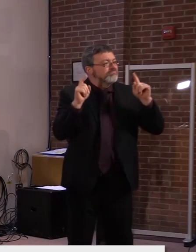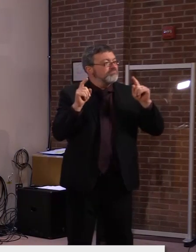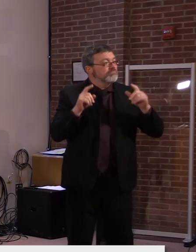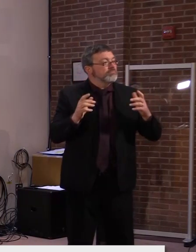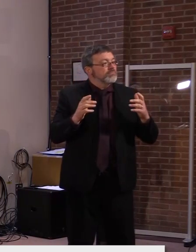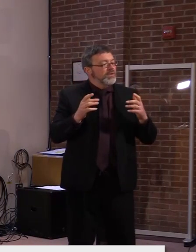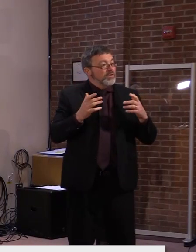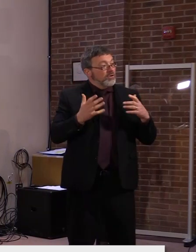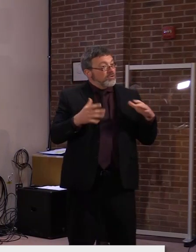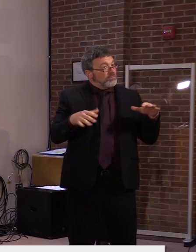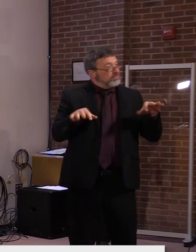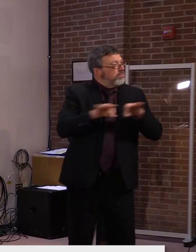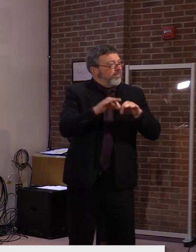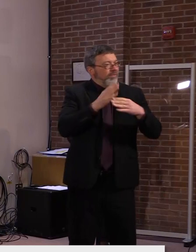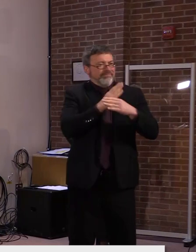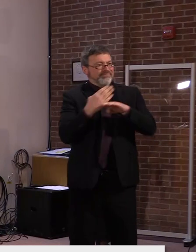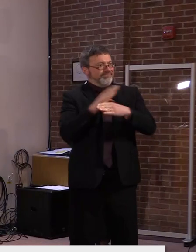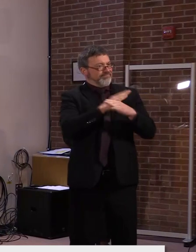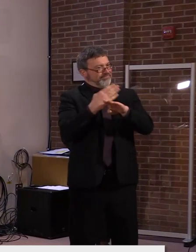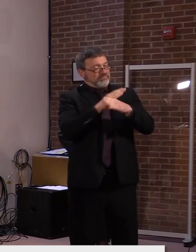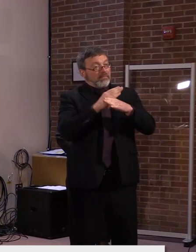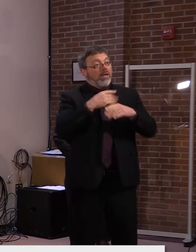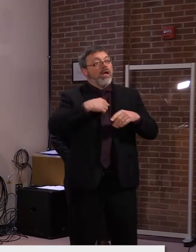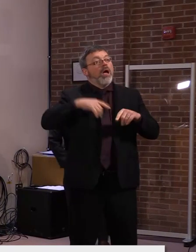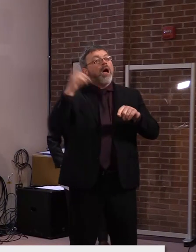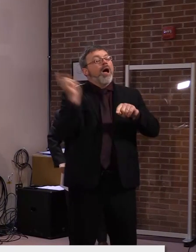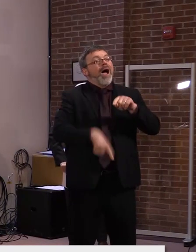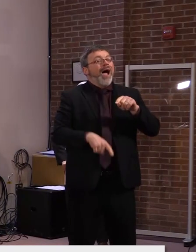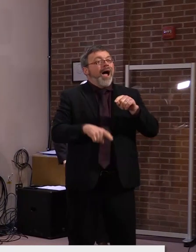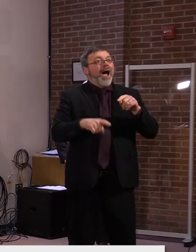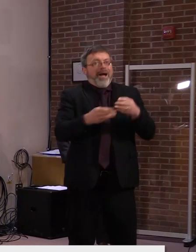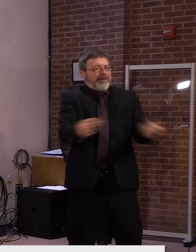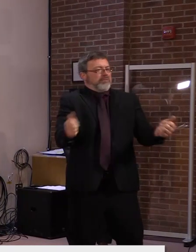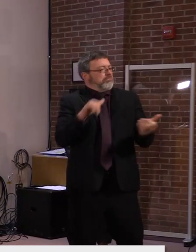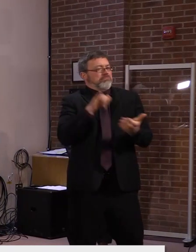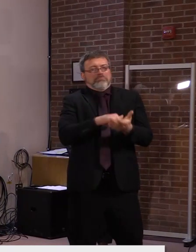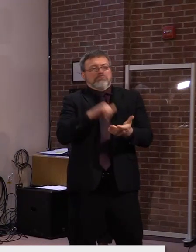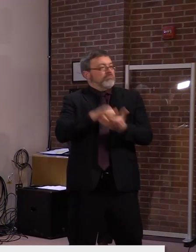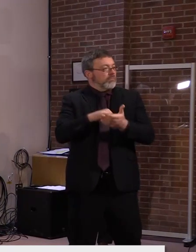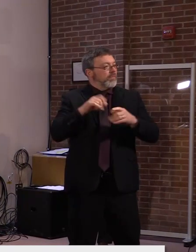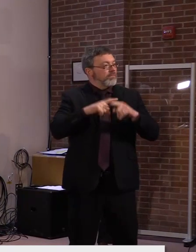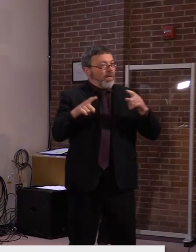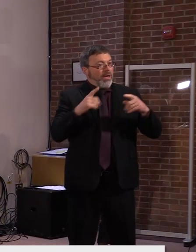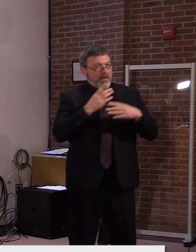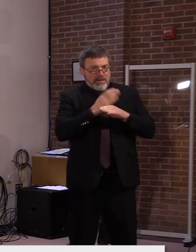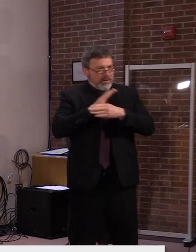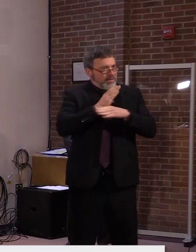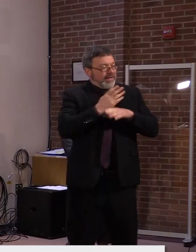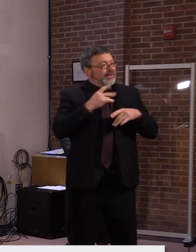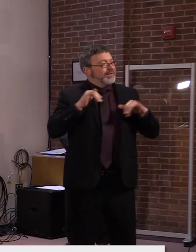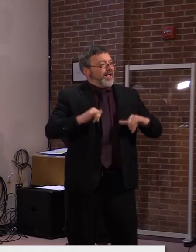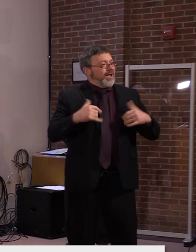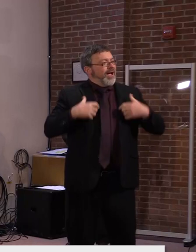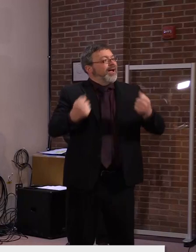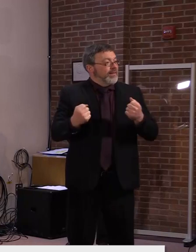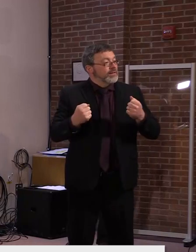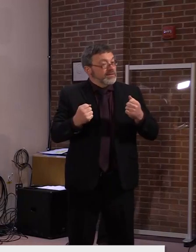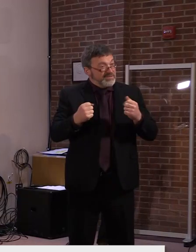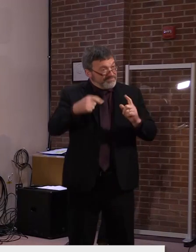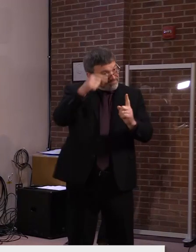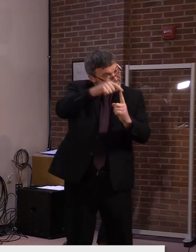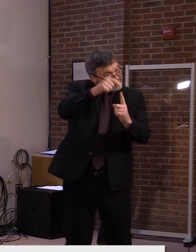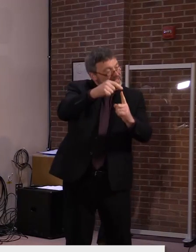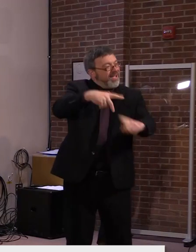tool we have. That's why my team continues to make vaccines and boosters as accessible